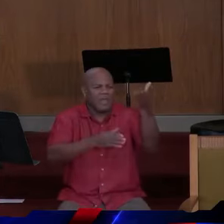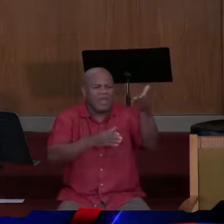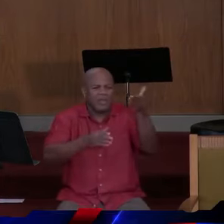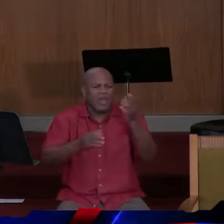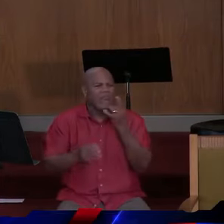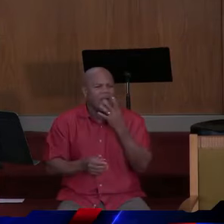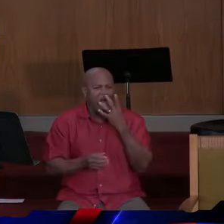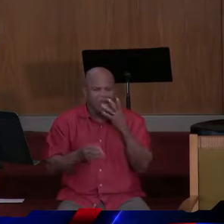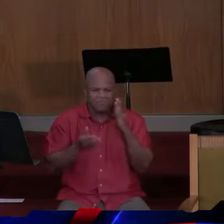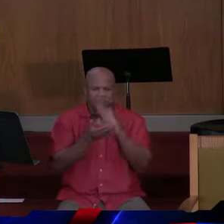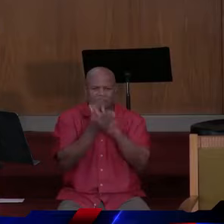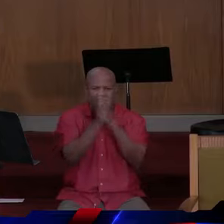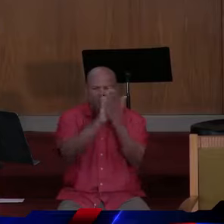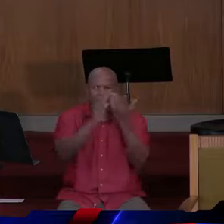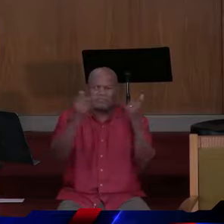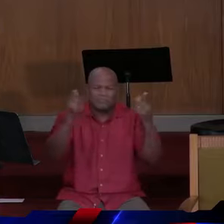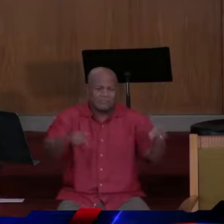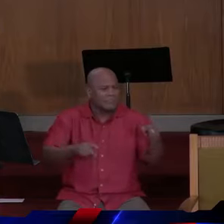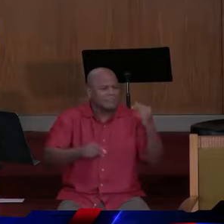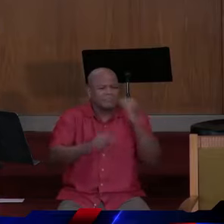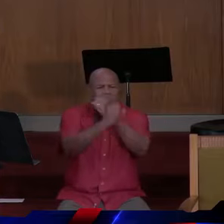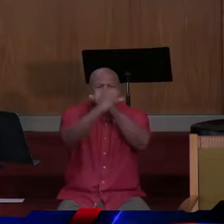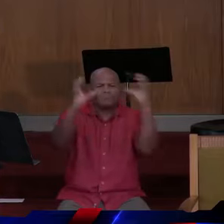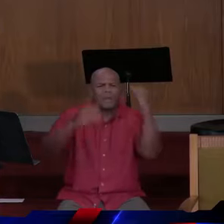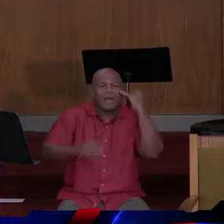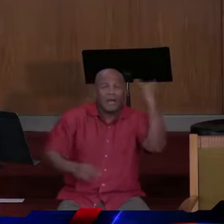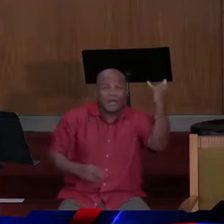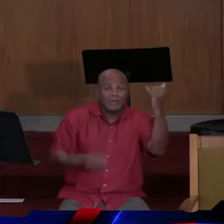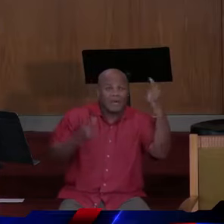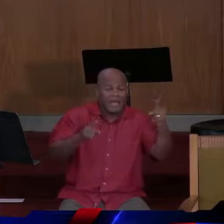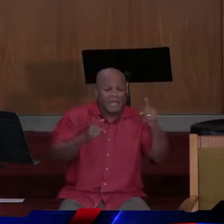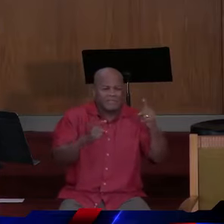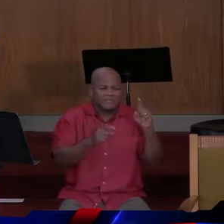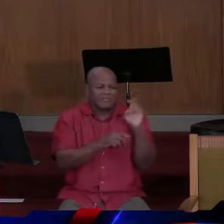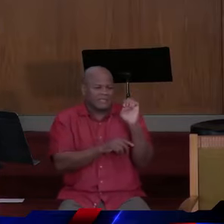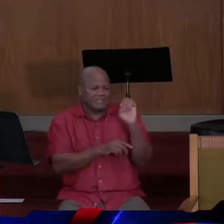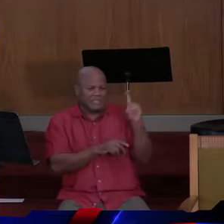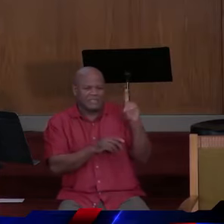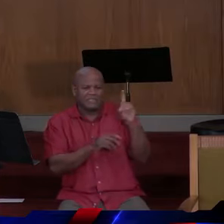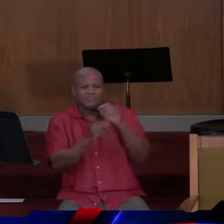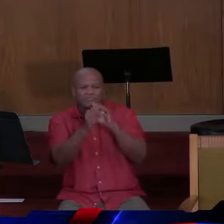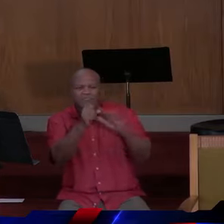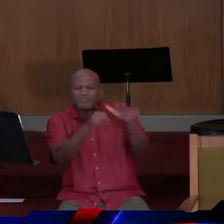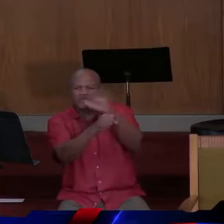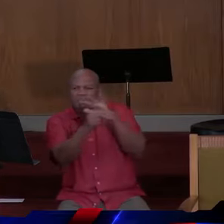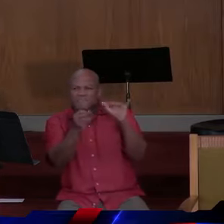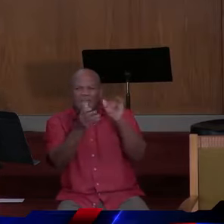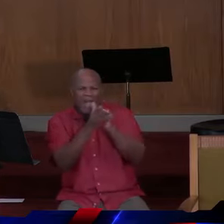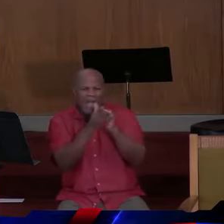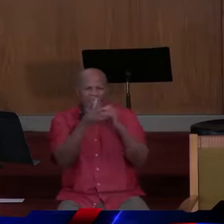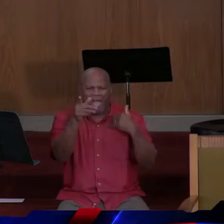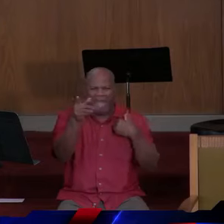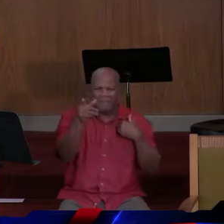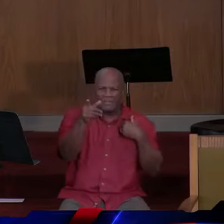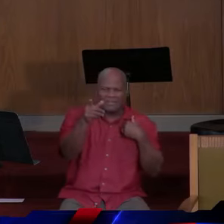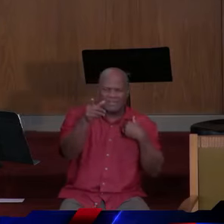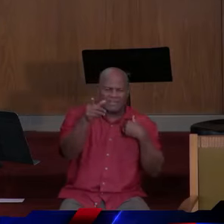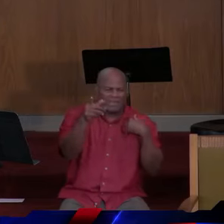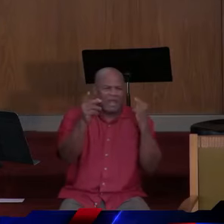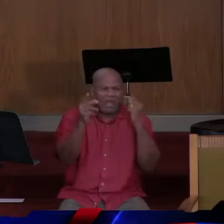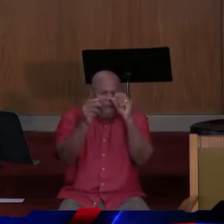light. The idea is that in the field of academia, there is an